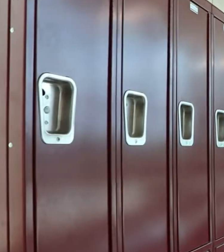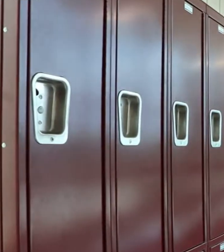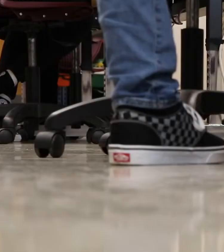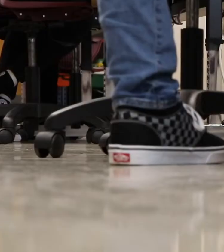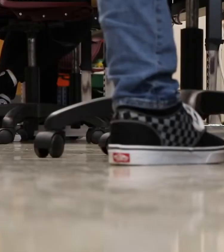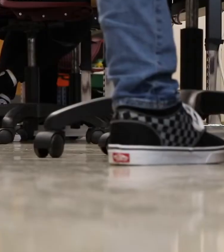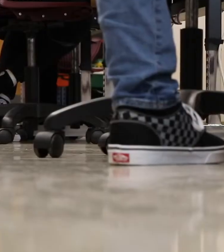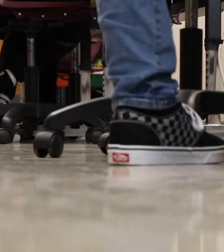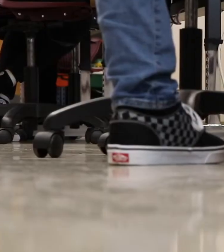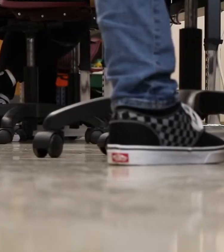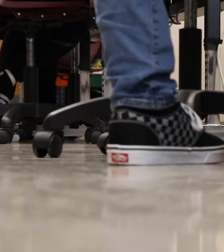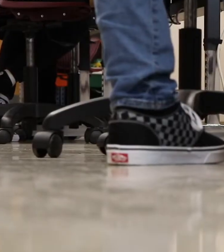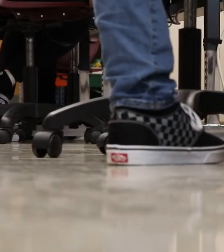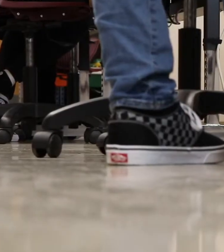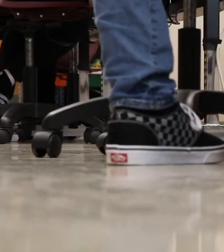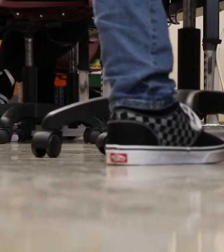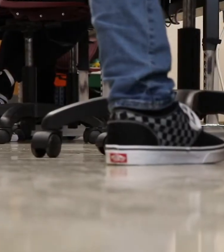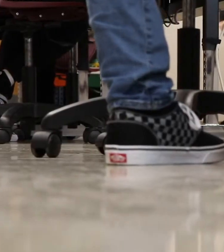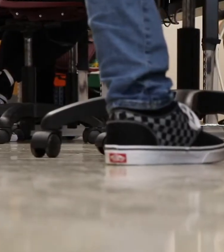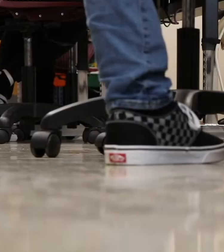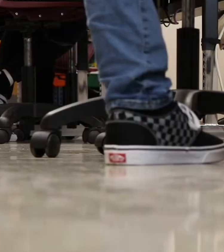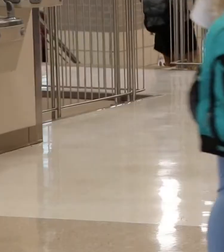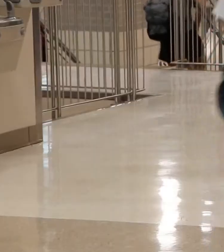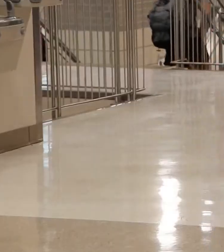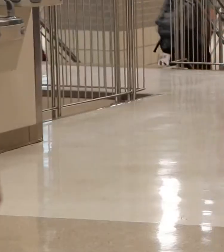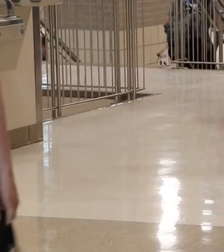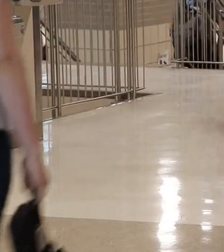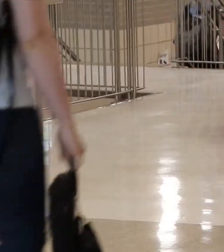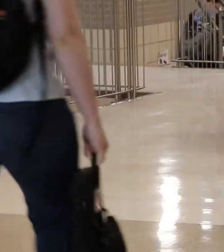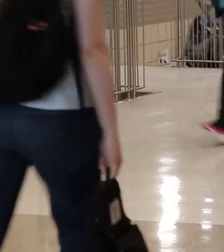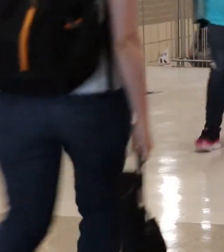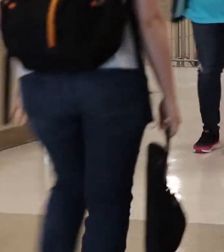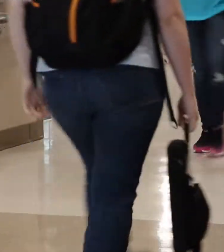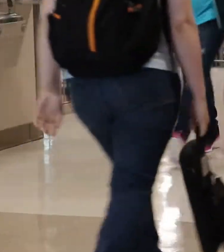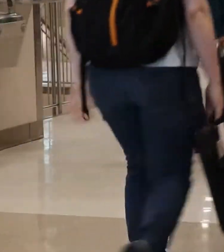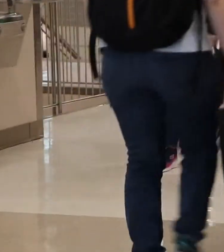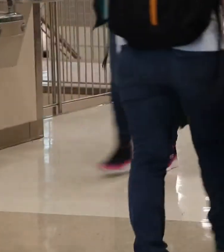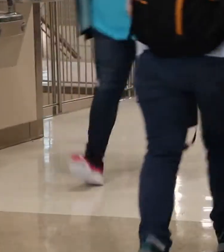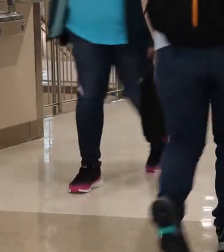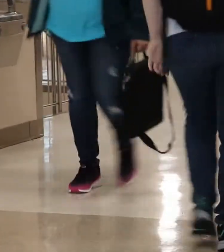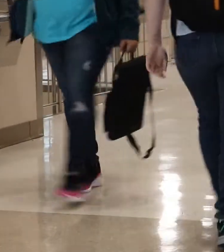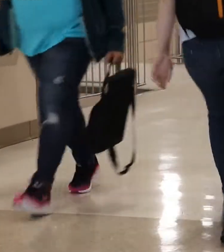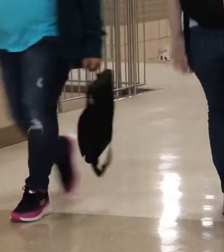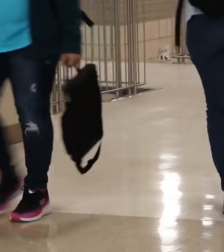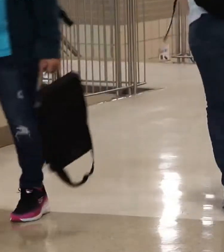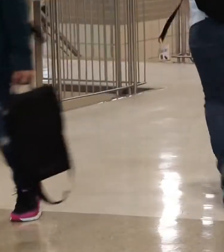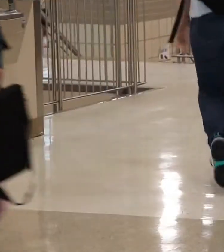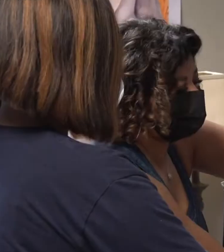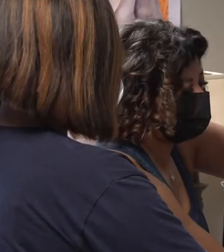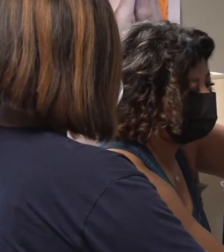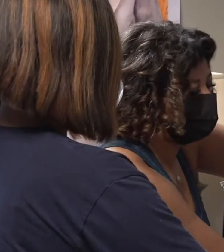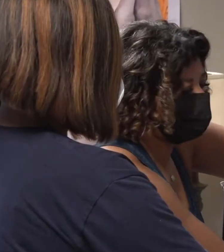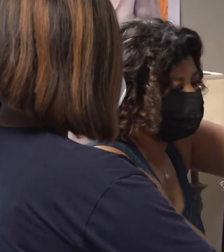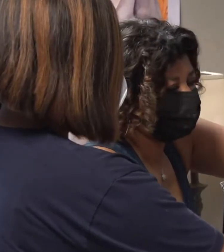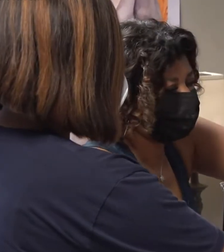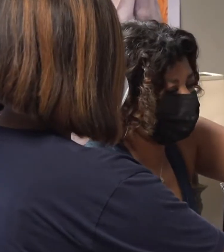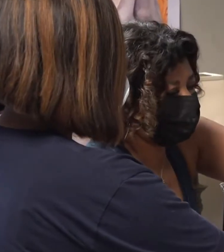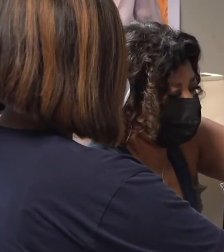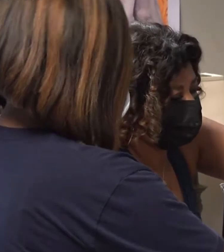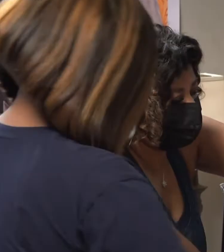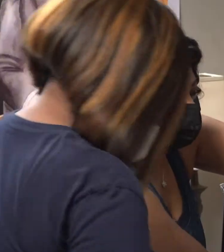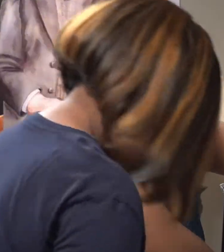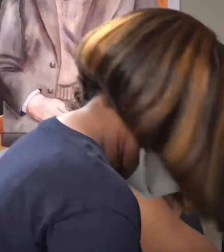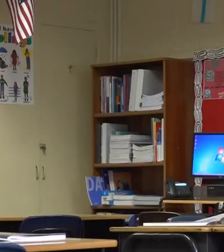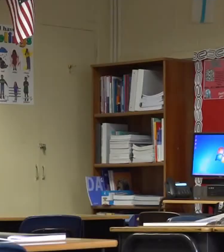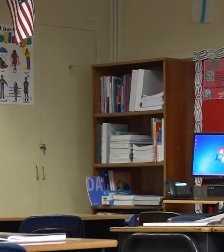safety measures provided by the state for children headed back to the classroom. More than 500,000 high filtration masks will